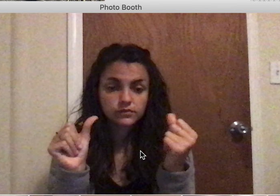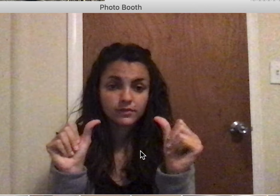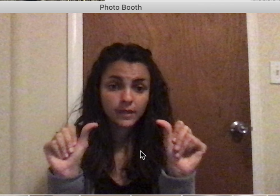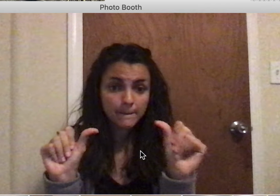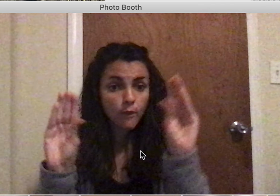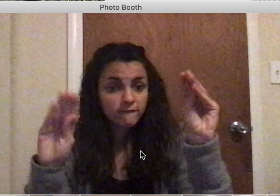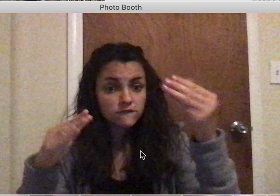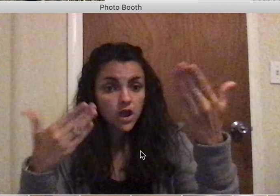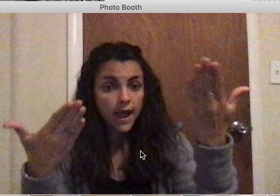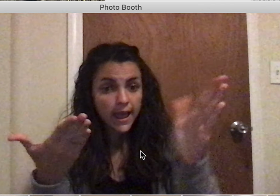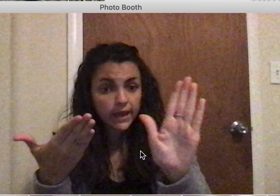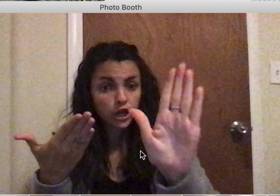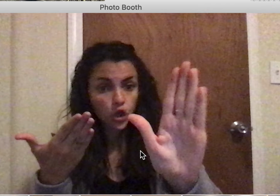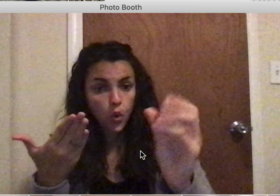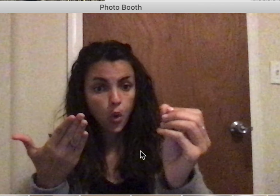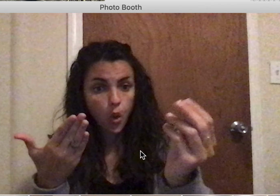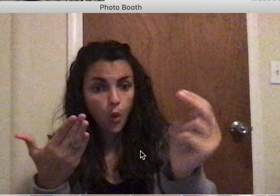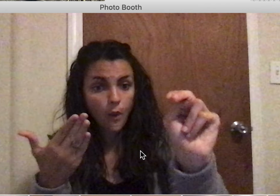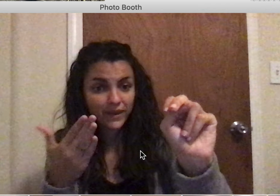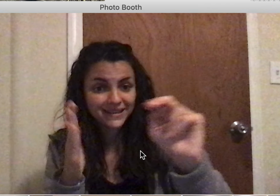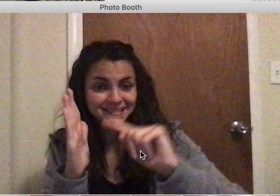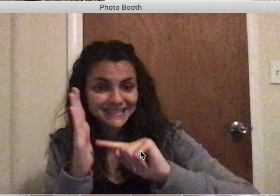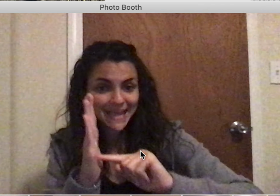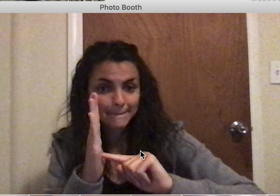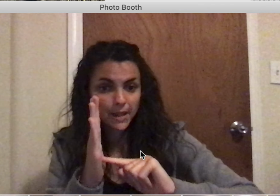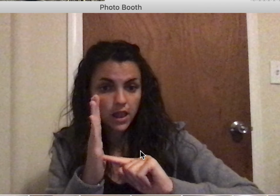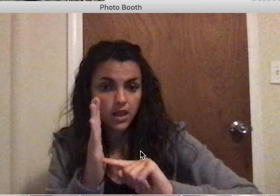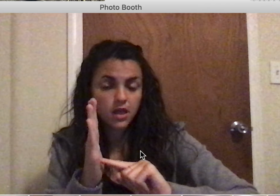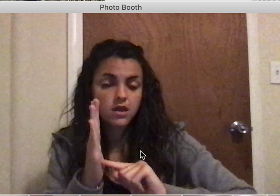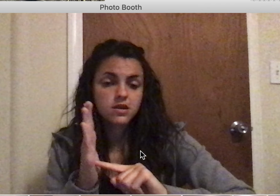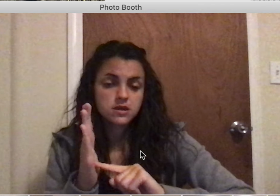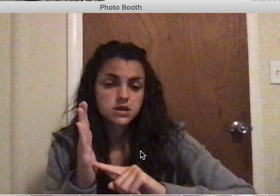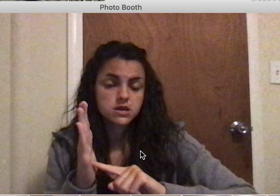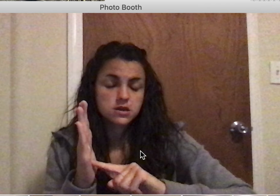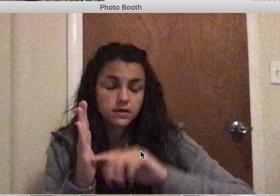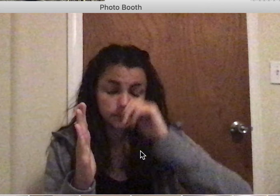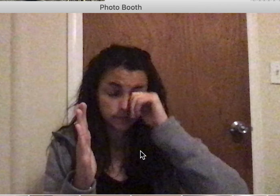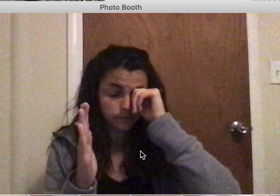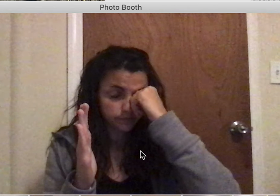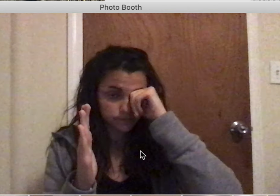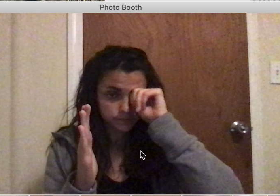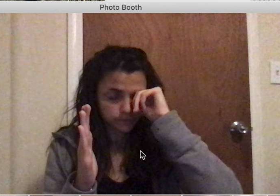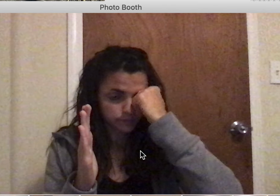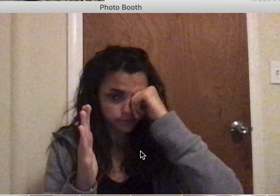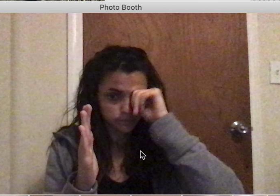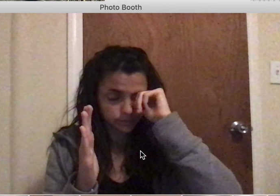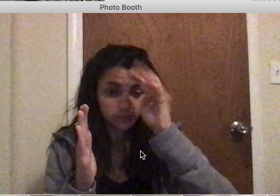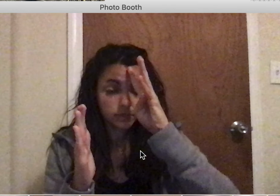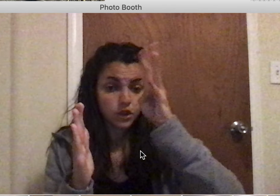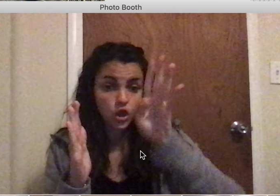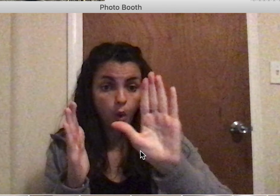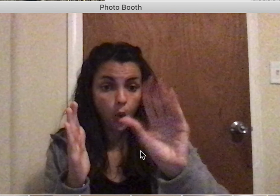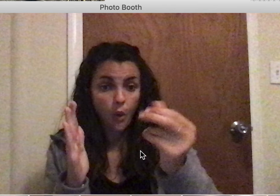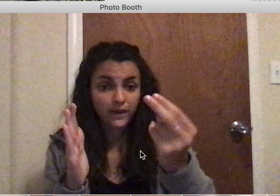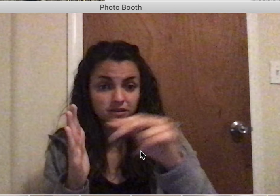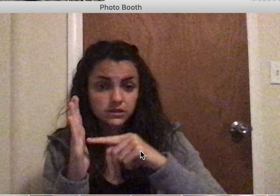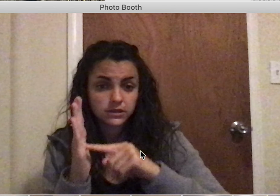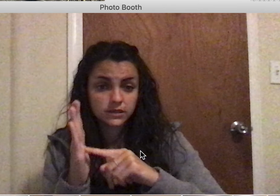your own example or create your own example of what another system might look like that's